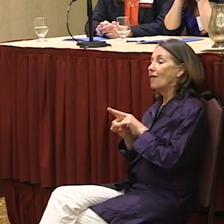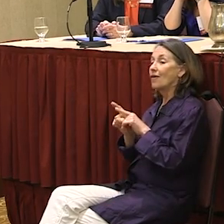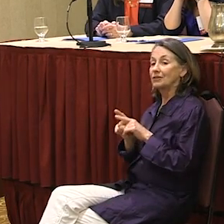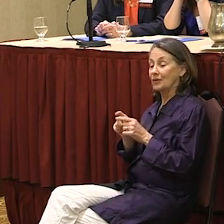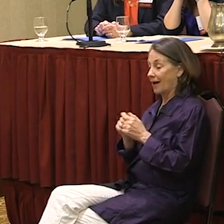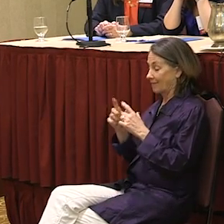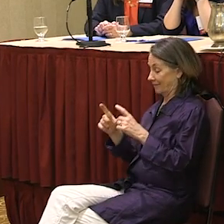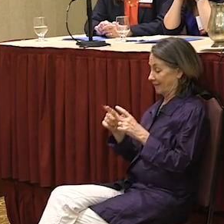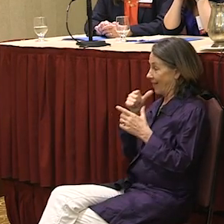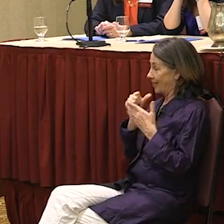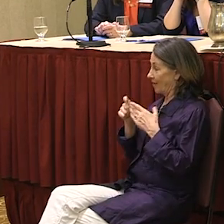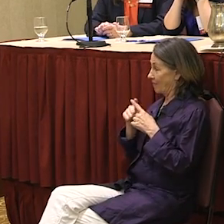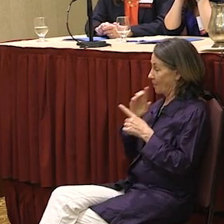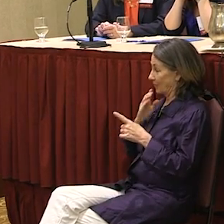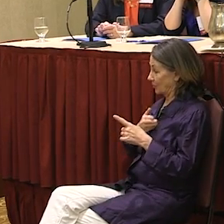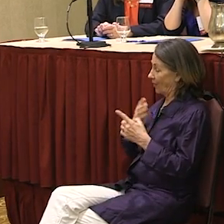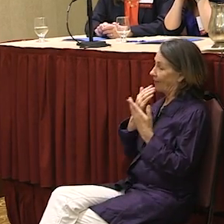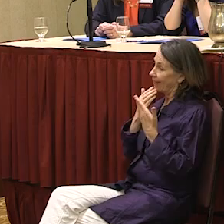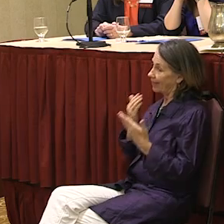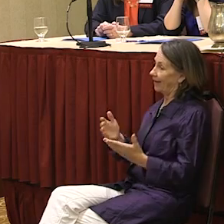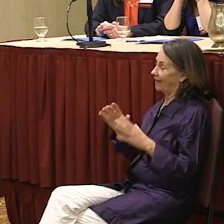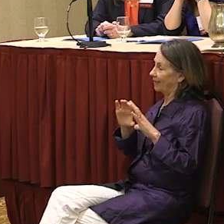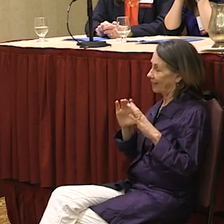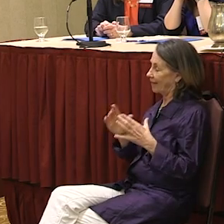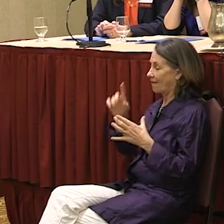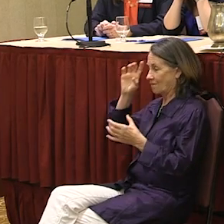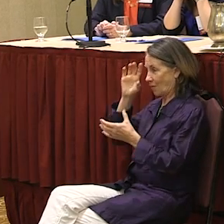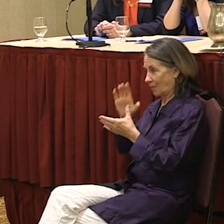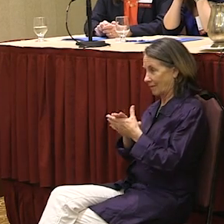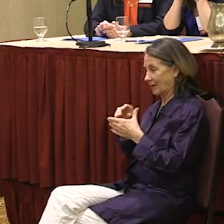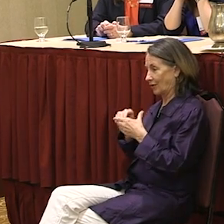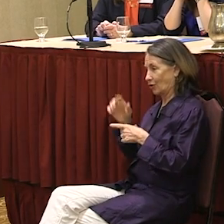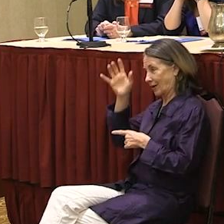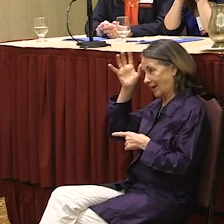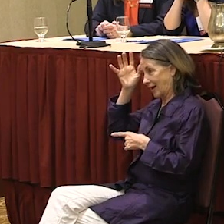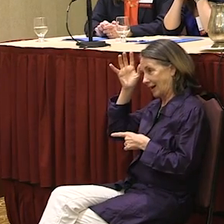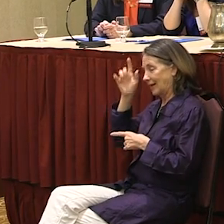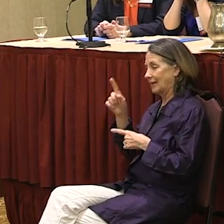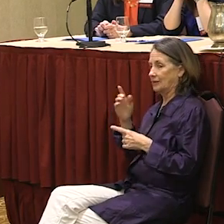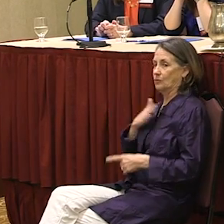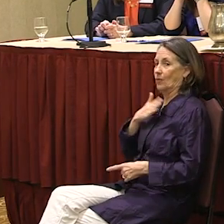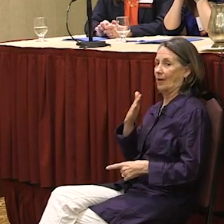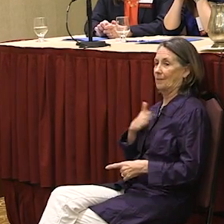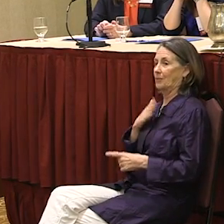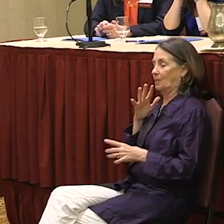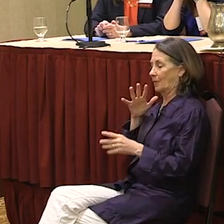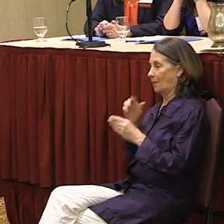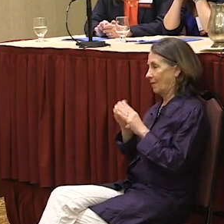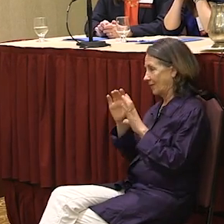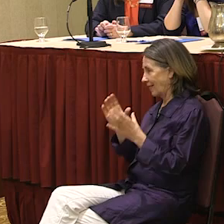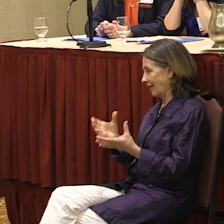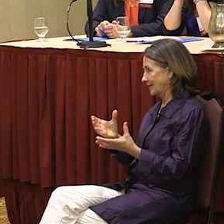back with a letter from his daughter thanking the class for believing in her dad, and that he was so happy to be part of the